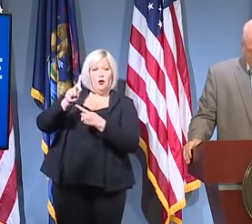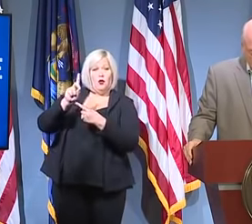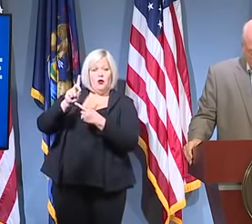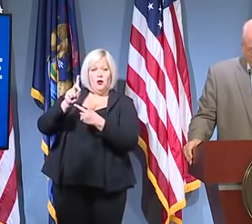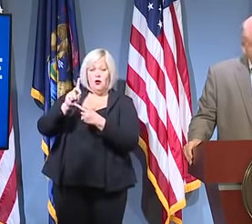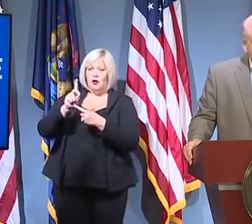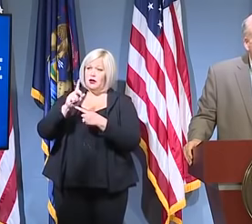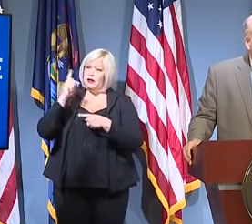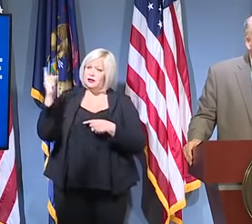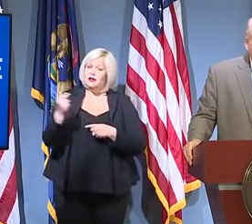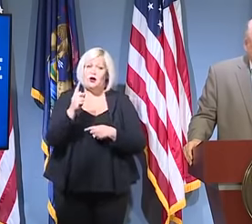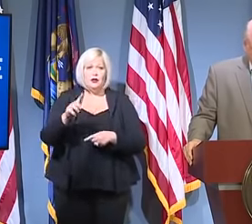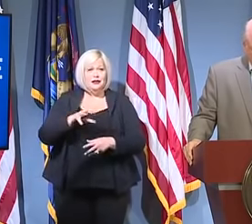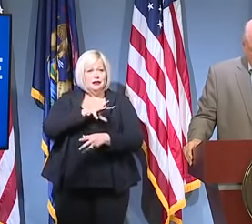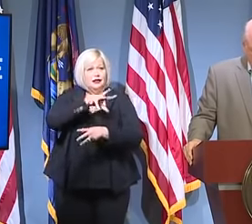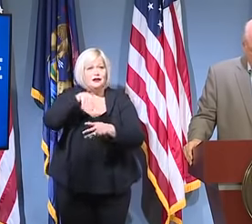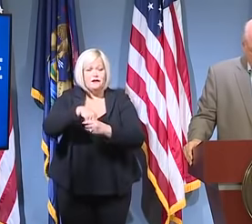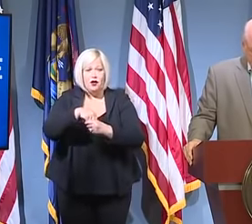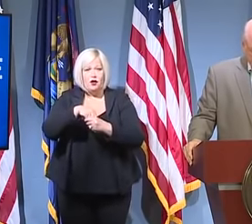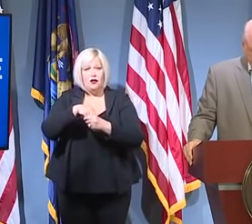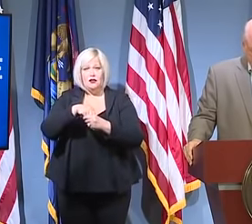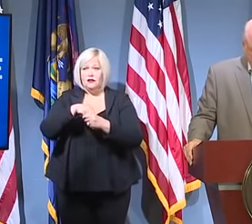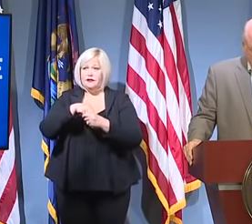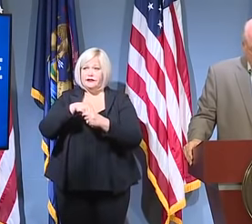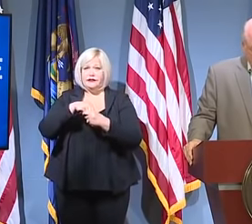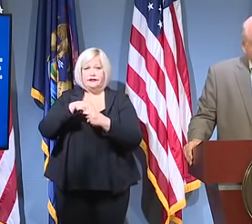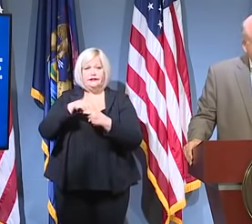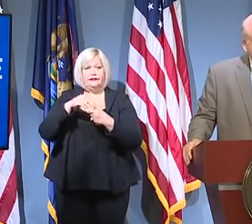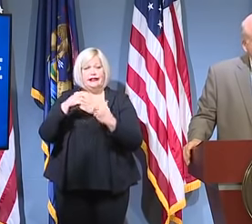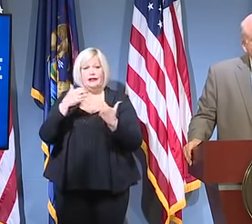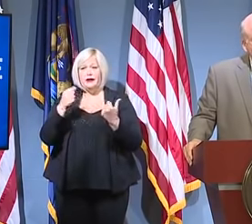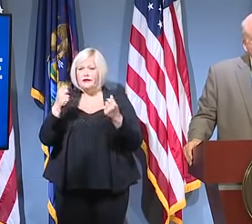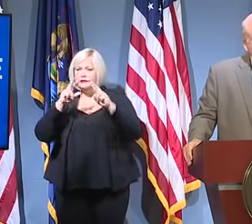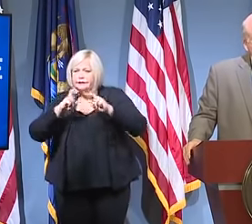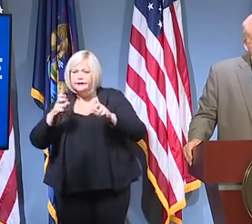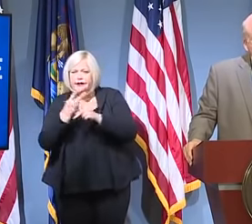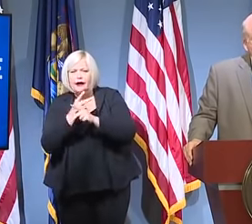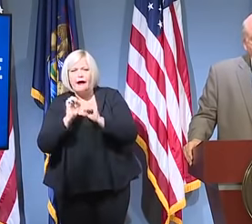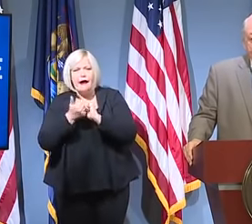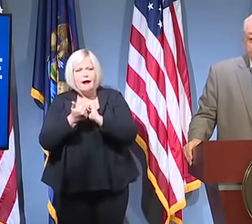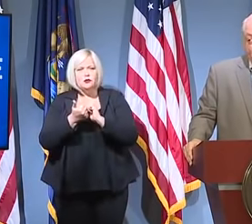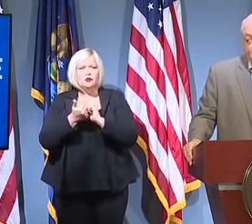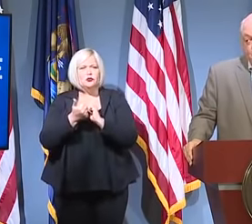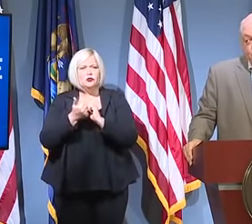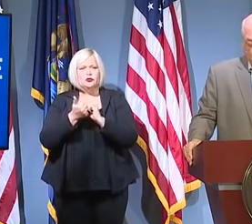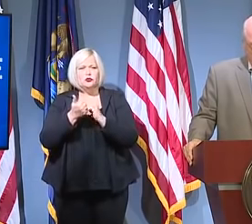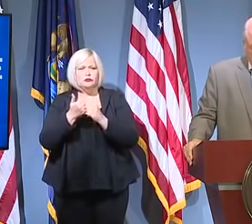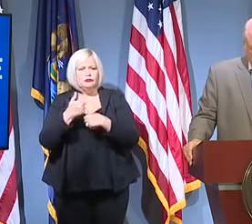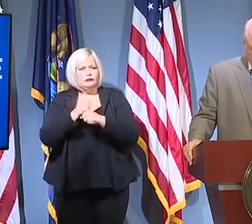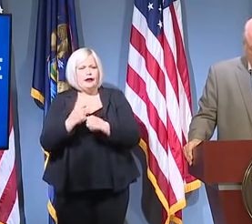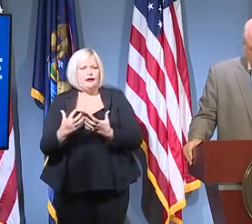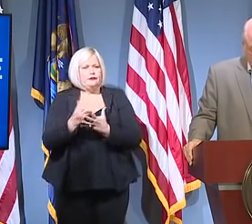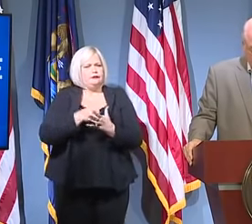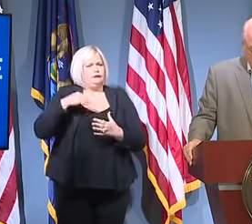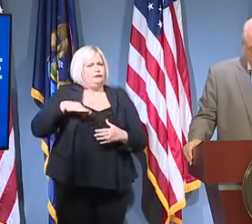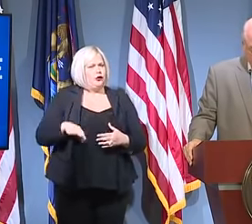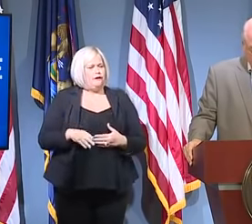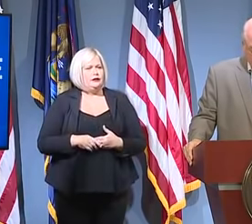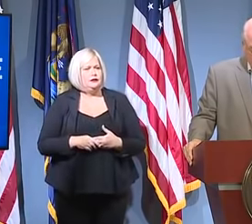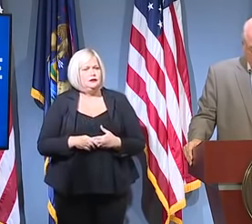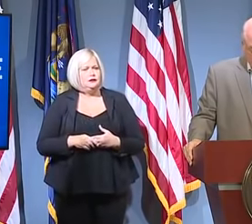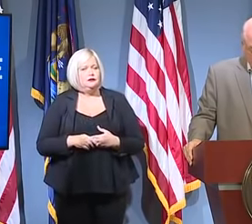addition to the opportunity to produce profit. Throughout history, Ford has stepped up in times when there was significant